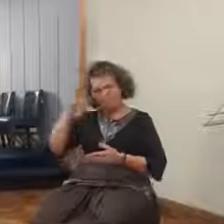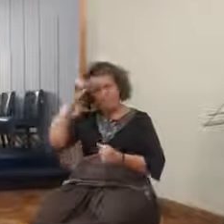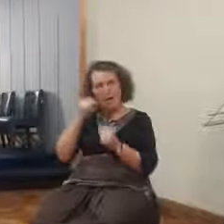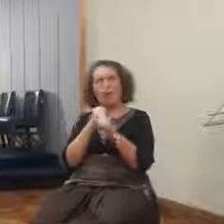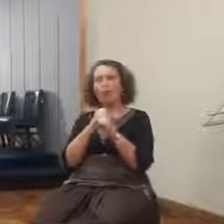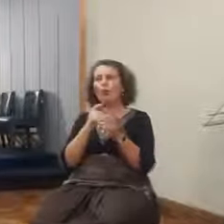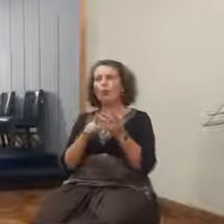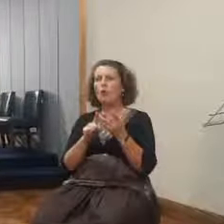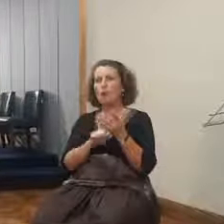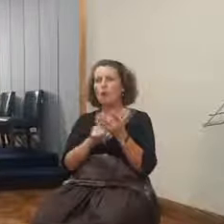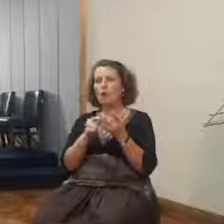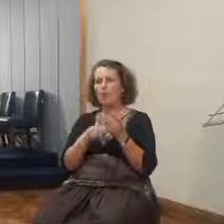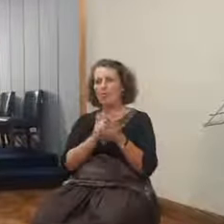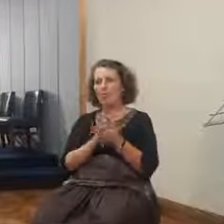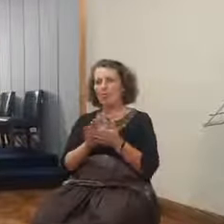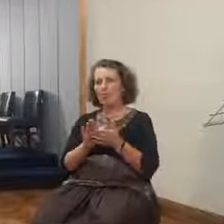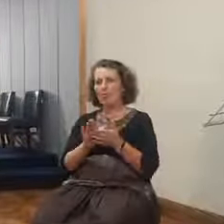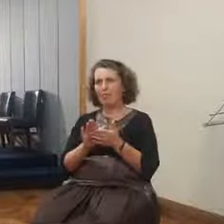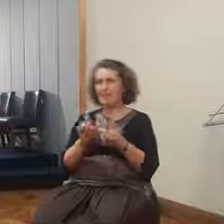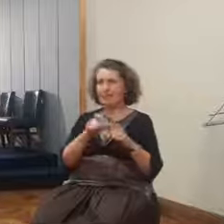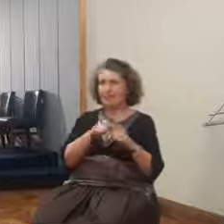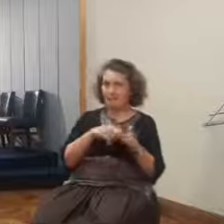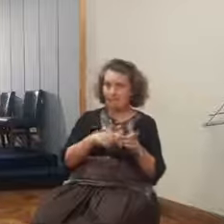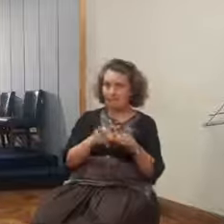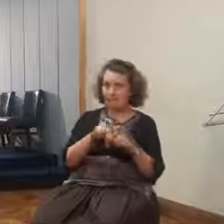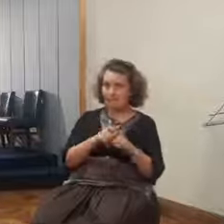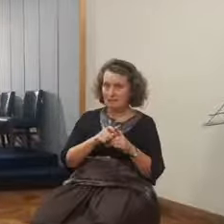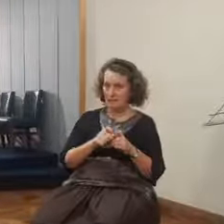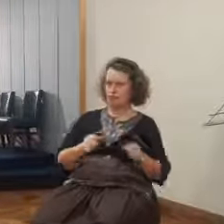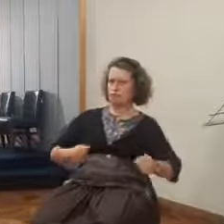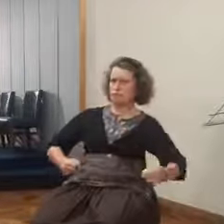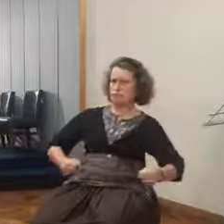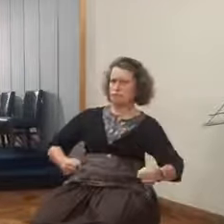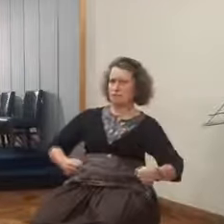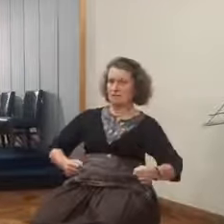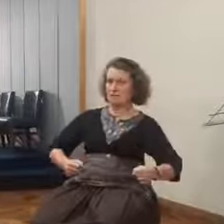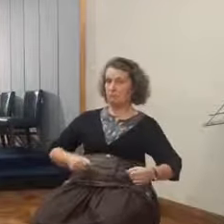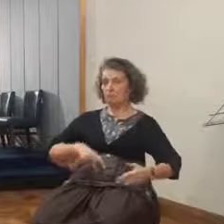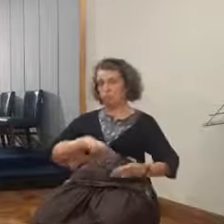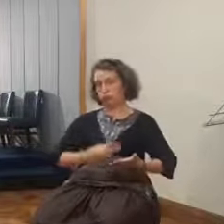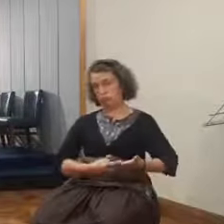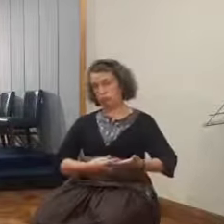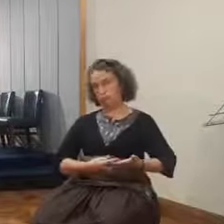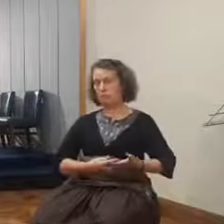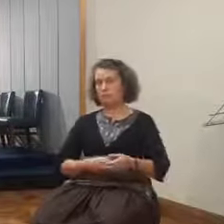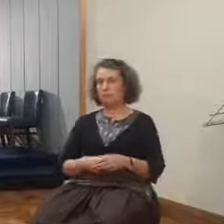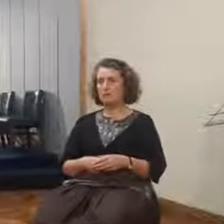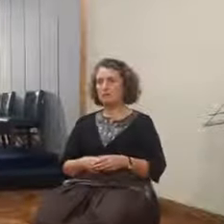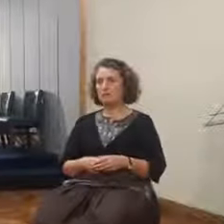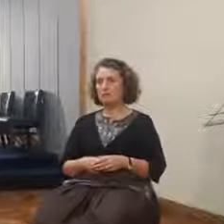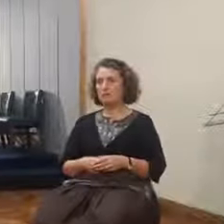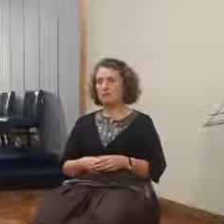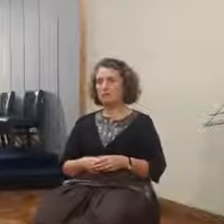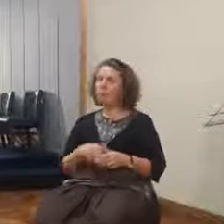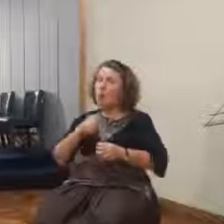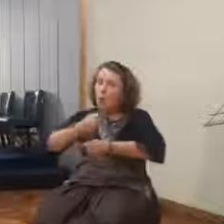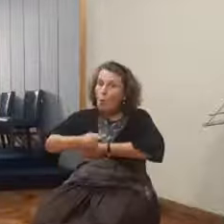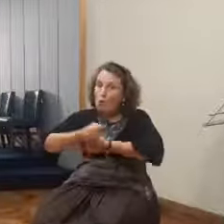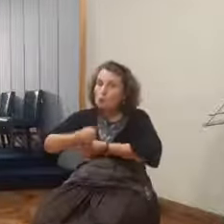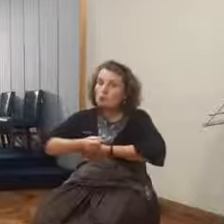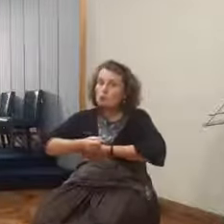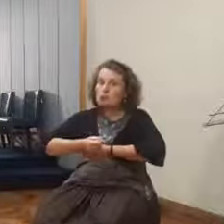A horse is a vain thing for safety. Well, it is dictated, it wasn't so much in those days, it was a very, very valued